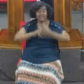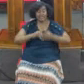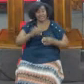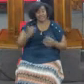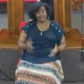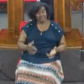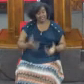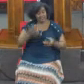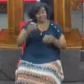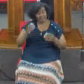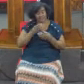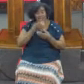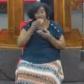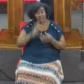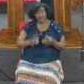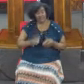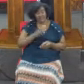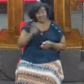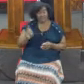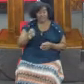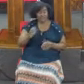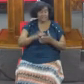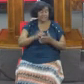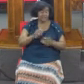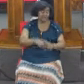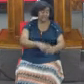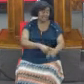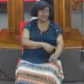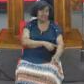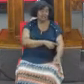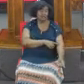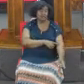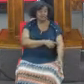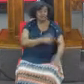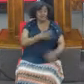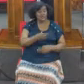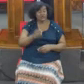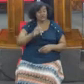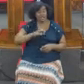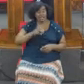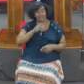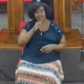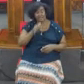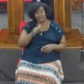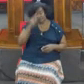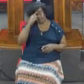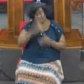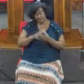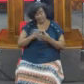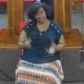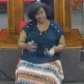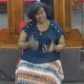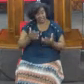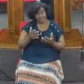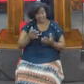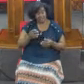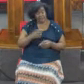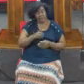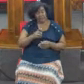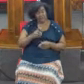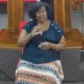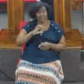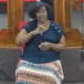hell that is hot and an eternity that is long. You and I do not believe in hell. You and I don't